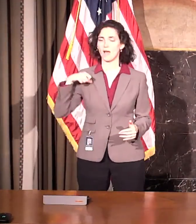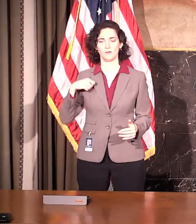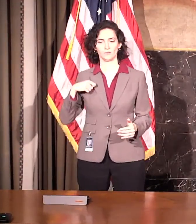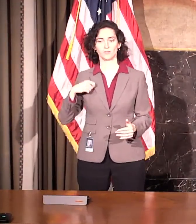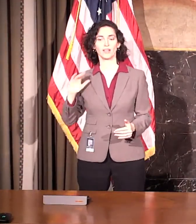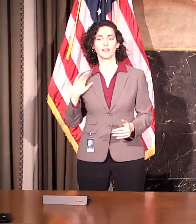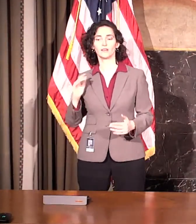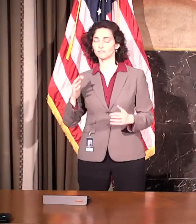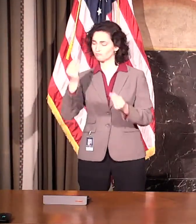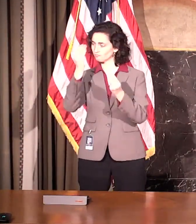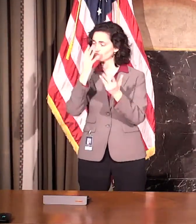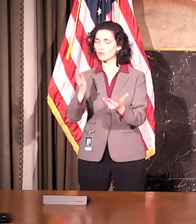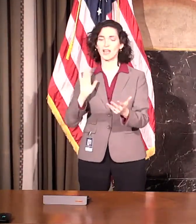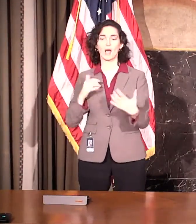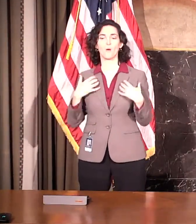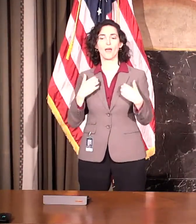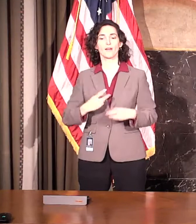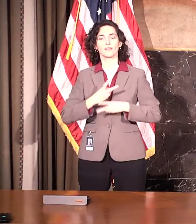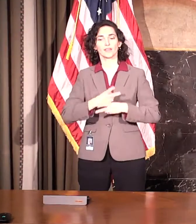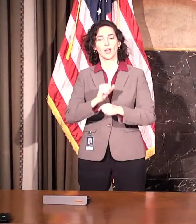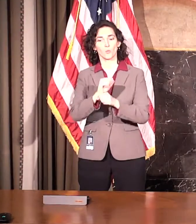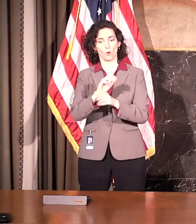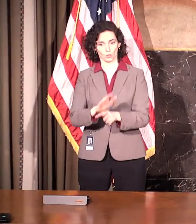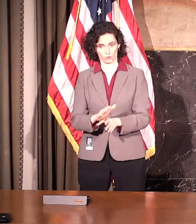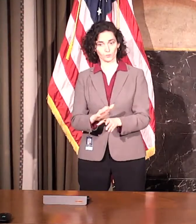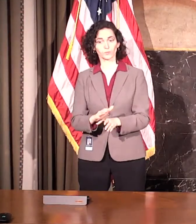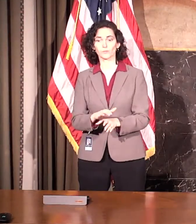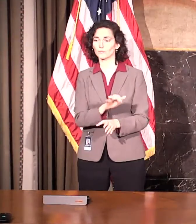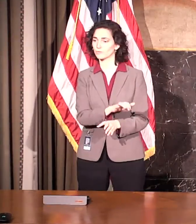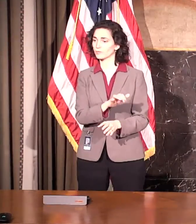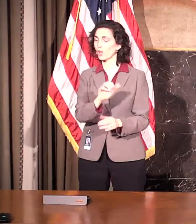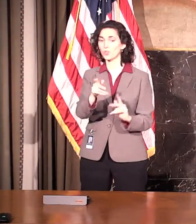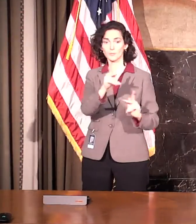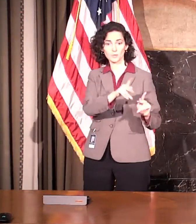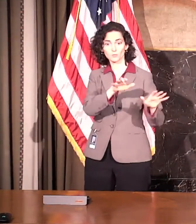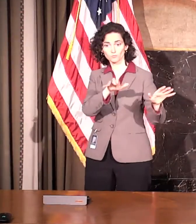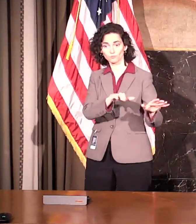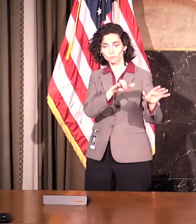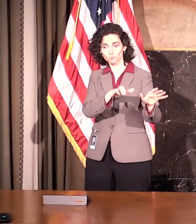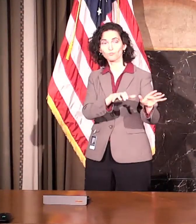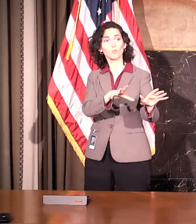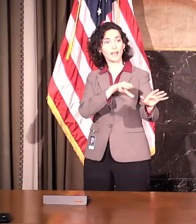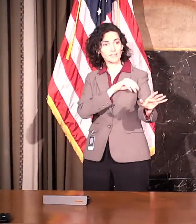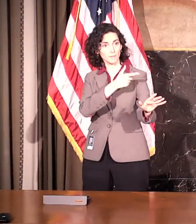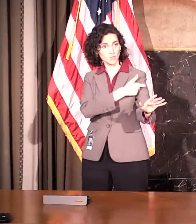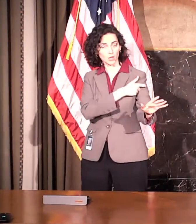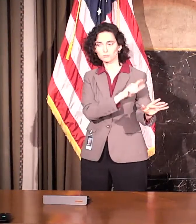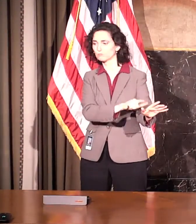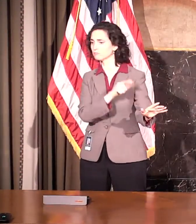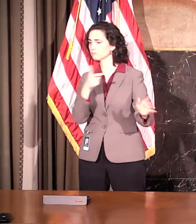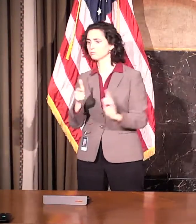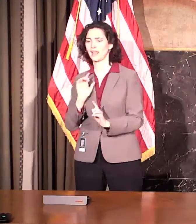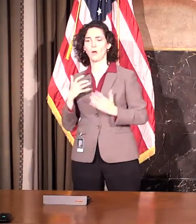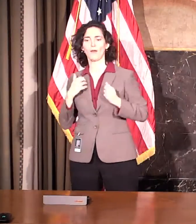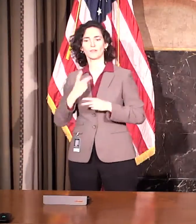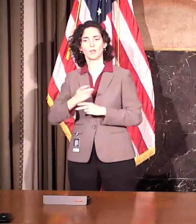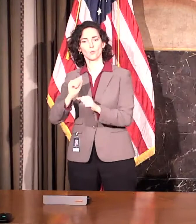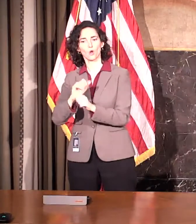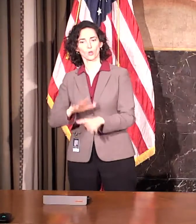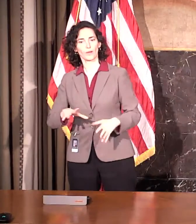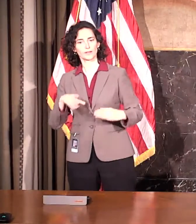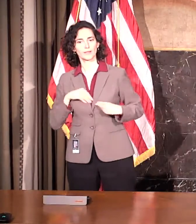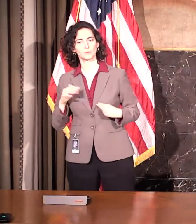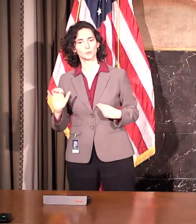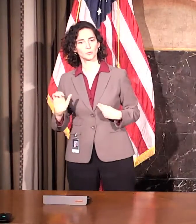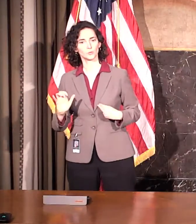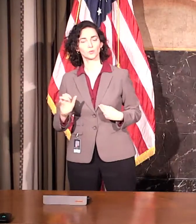workers are following in the footsteps of others and saying yes to this vaccine. Governor, I can tell